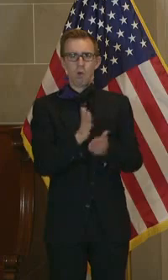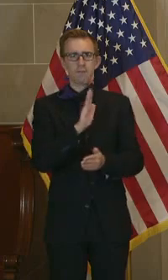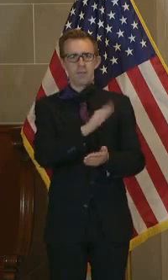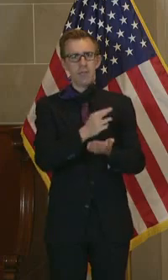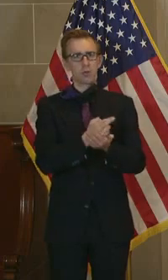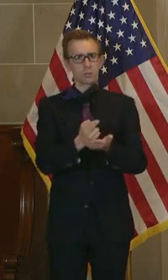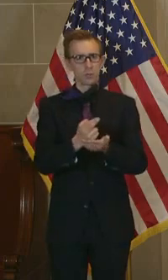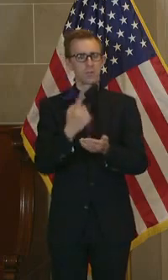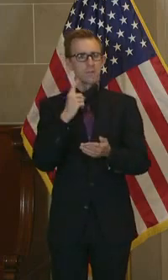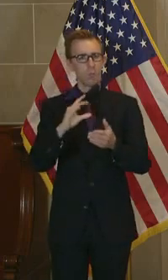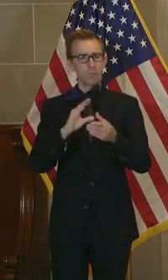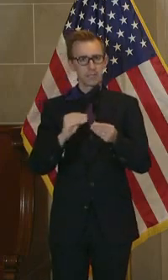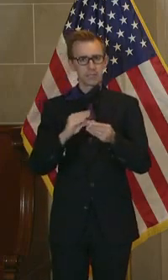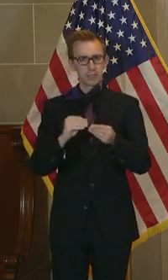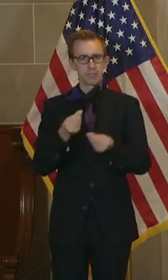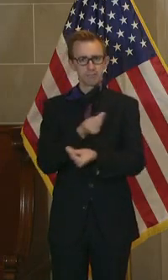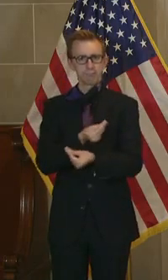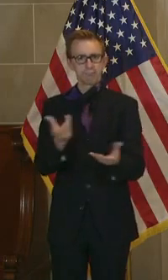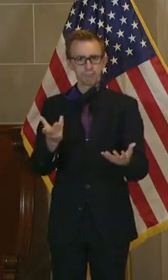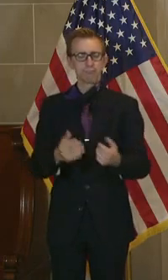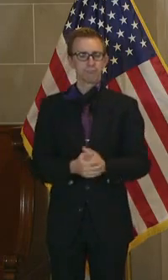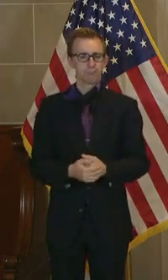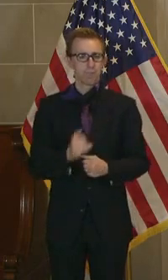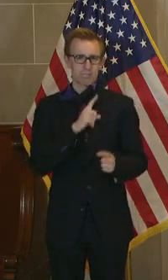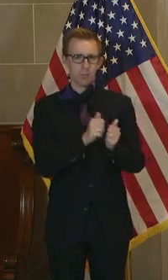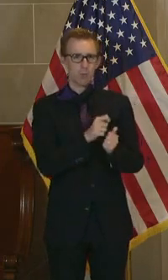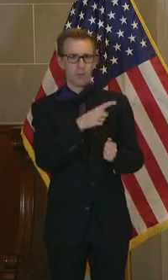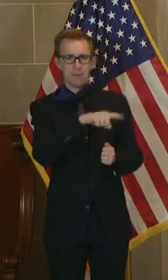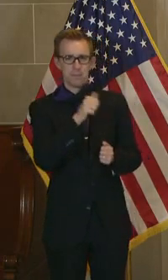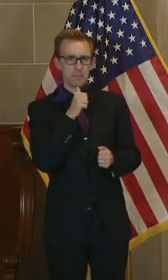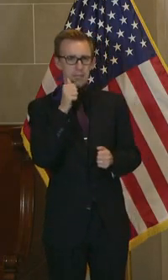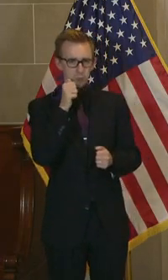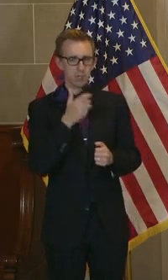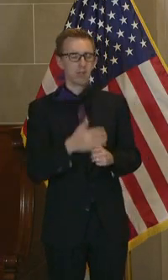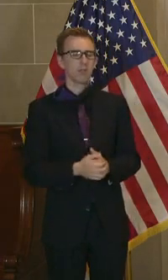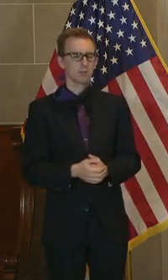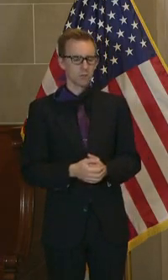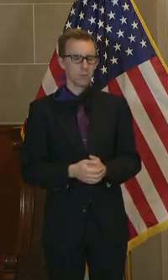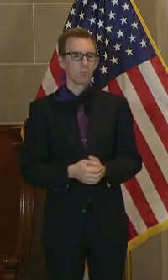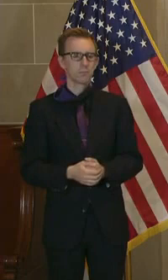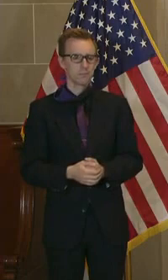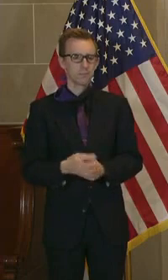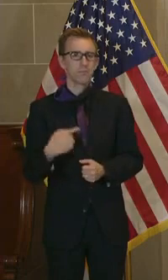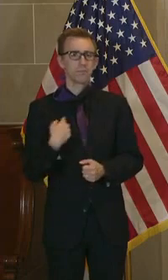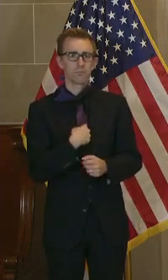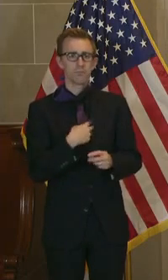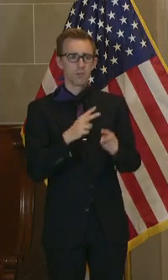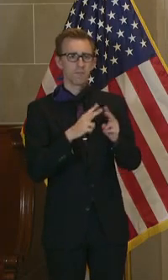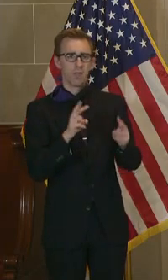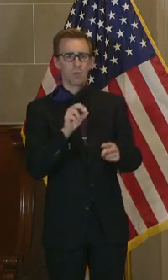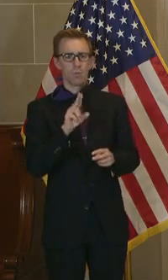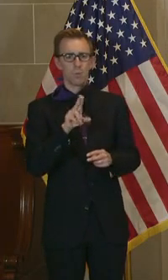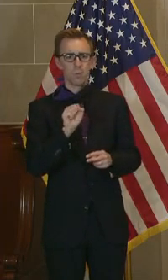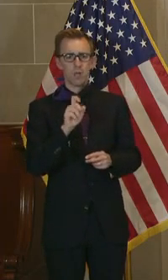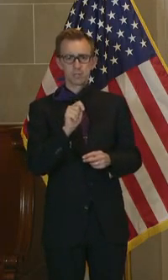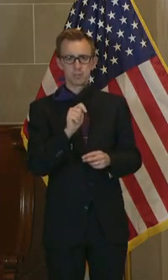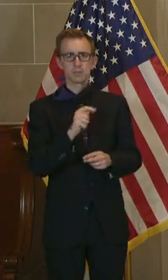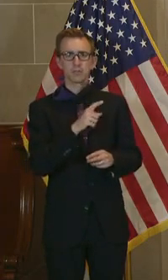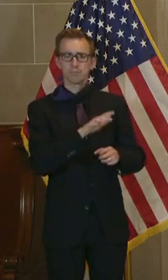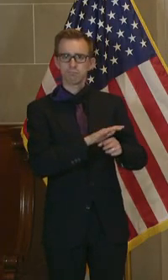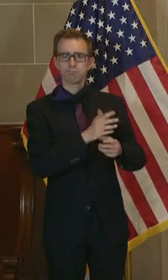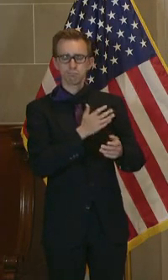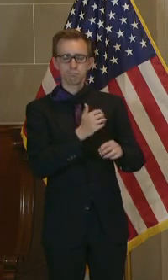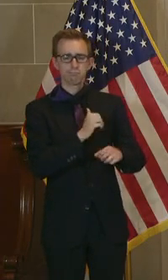resources for messaging, and I spoke to the consulate general yesterday. So we are in a very robust way implementing